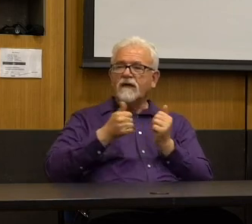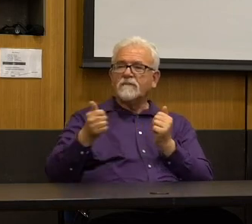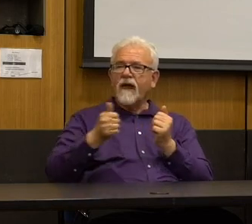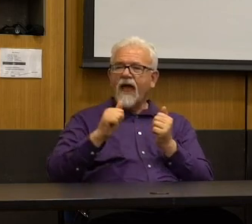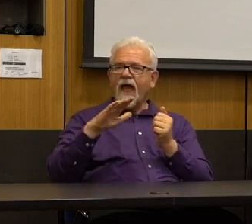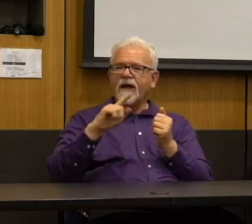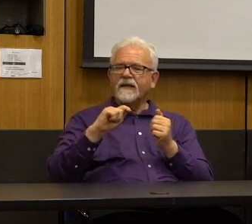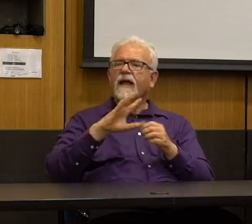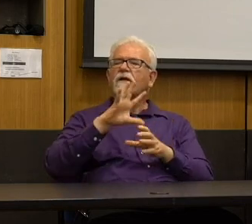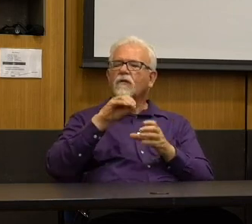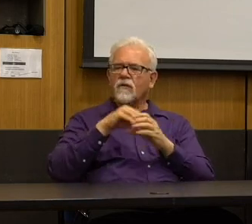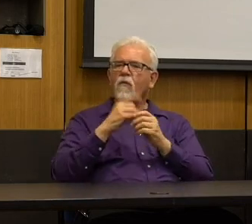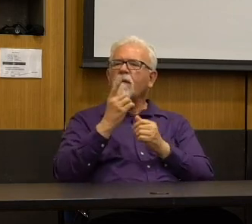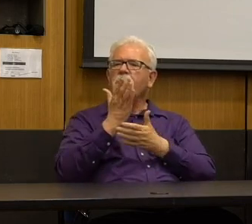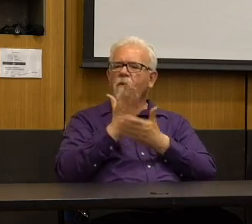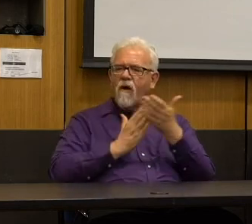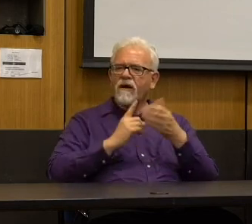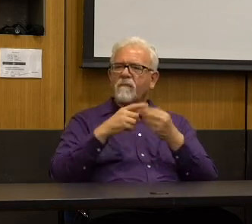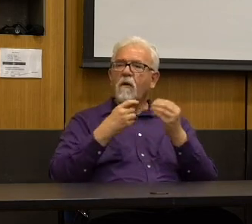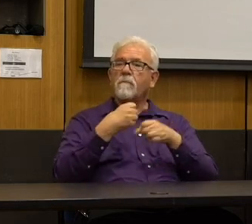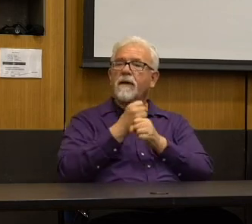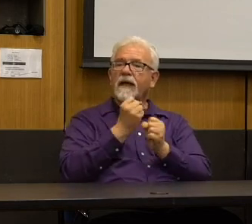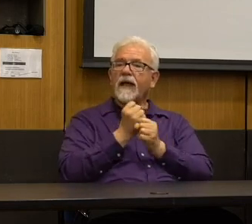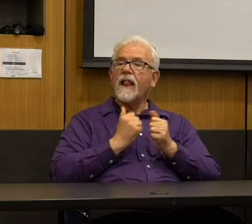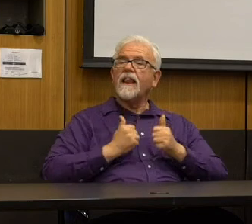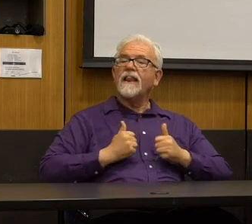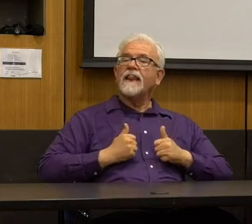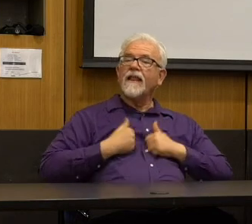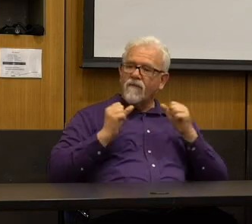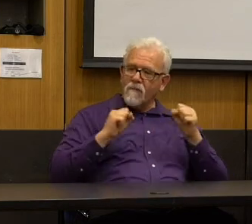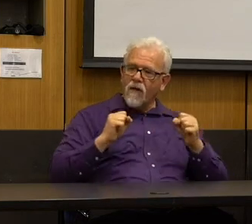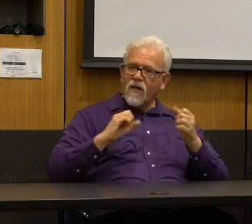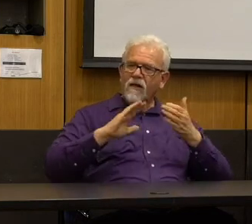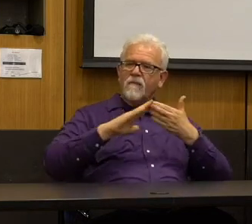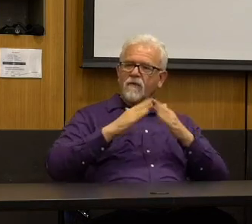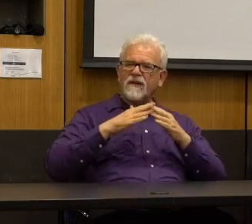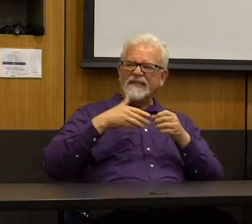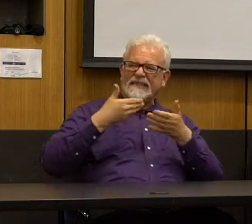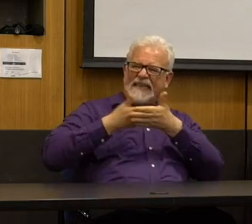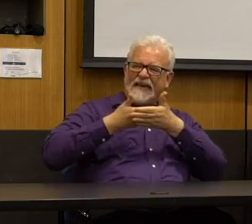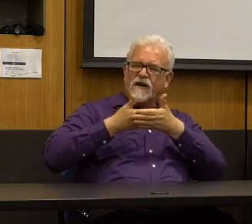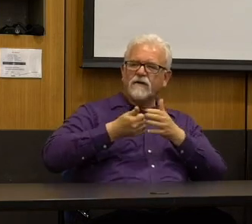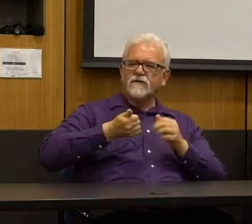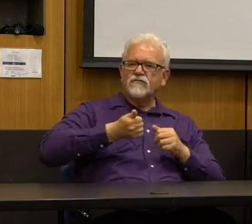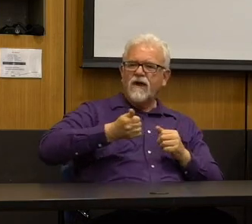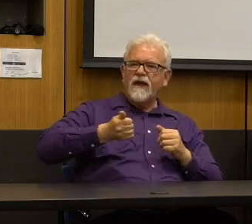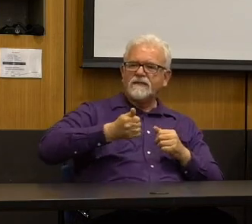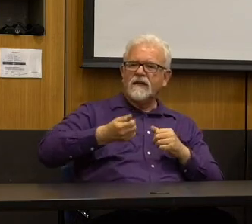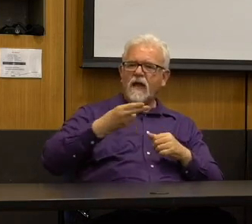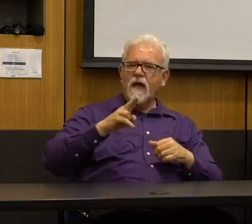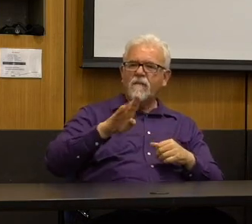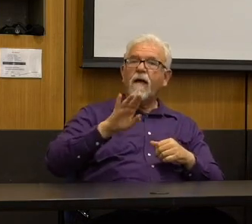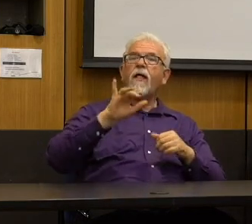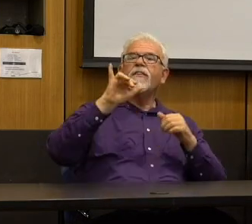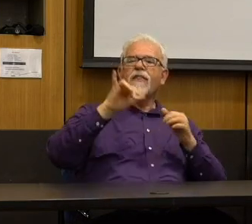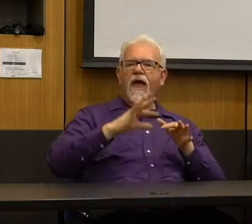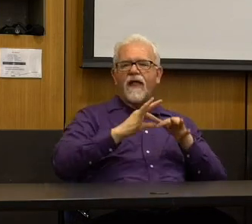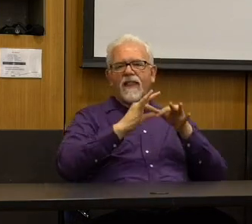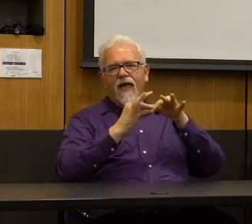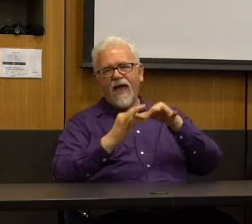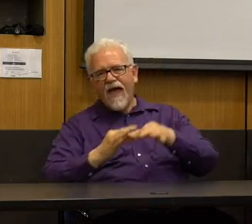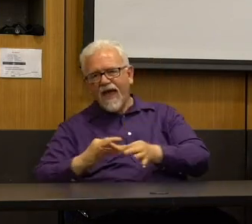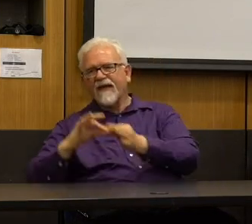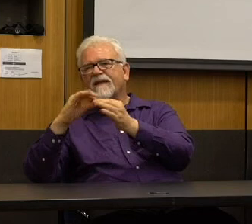a section about making livable communities around transportation. And that led to